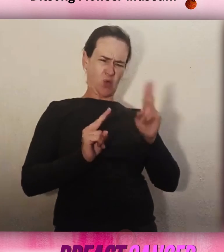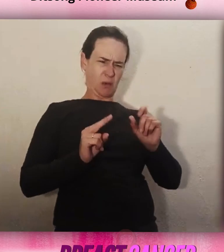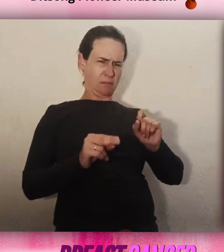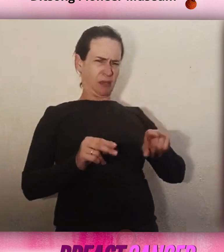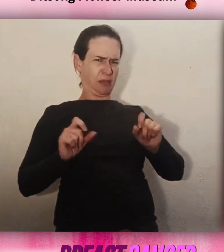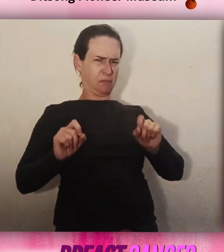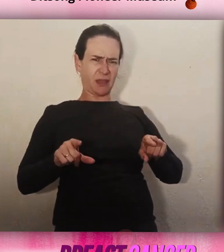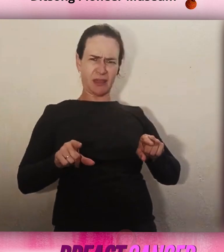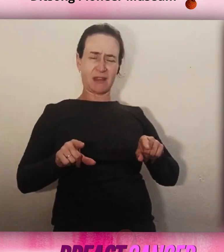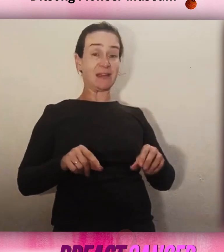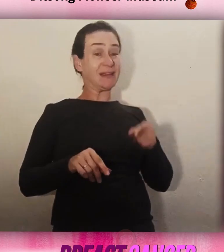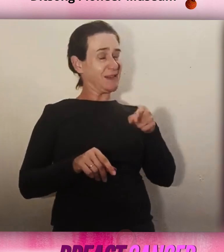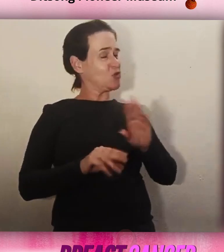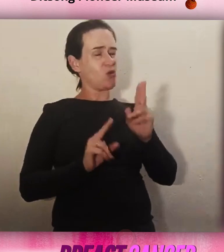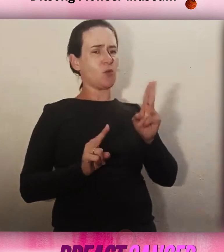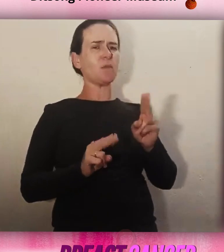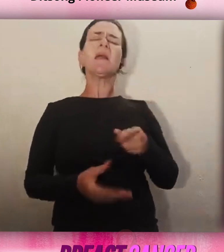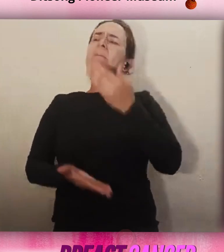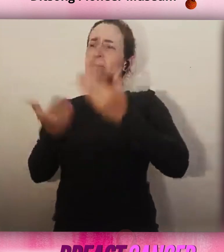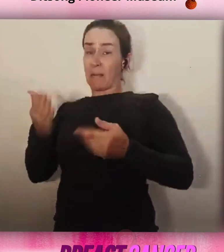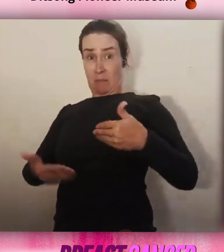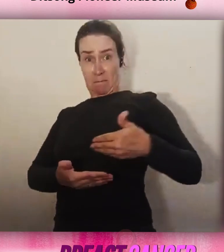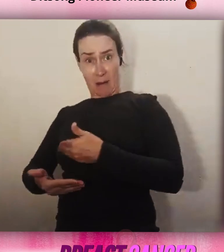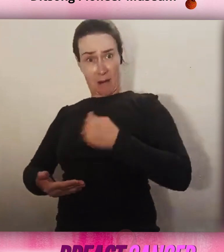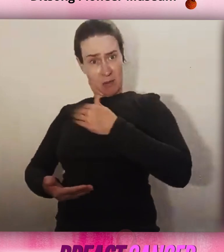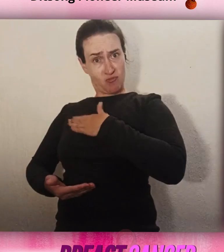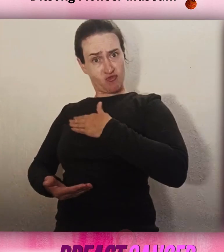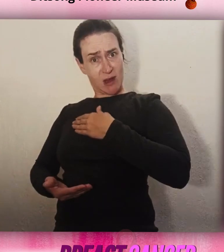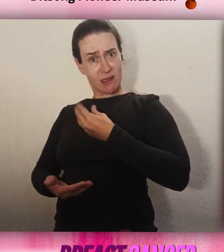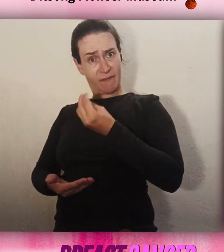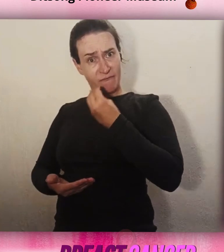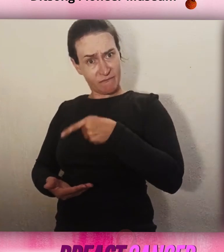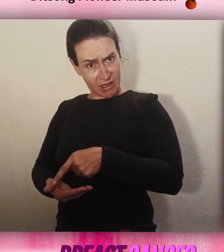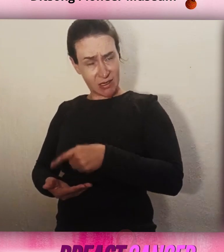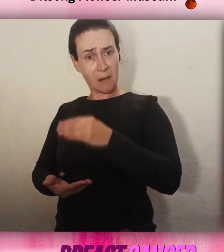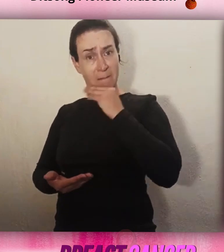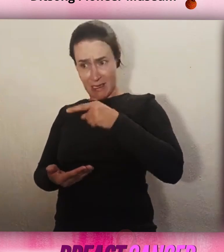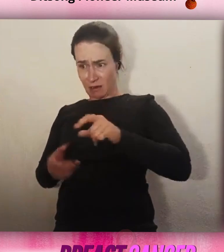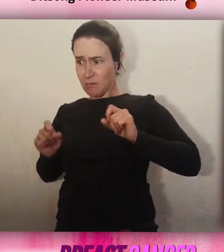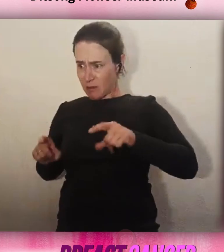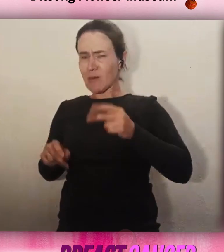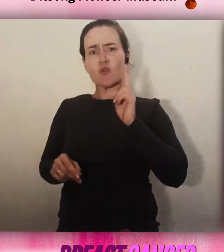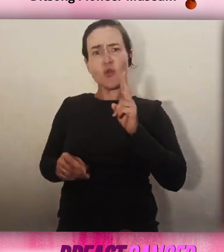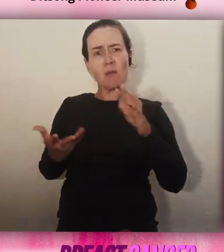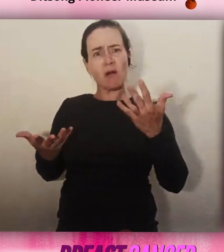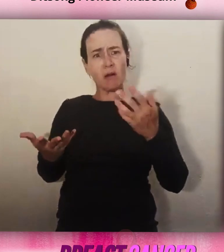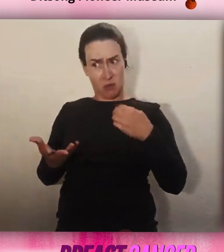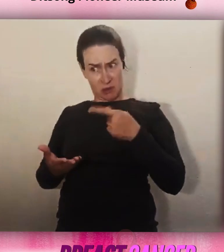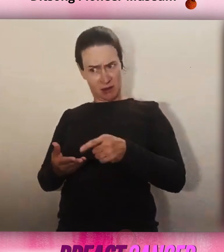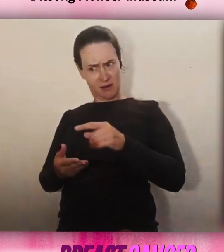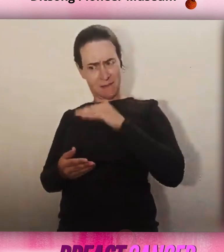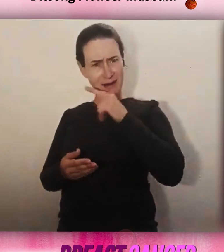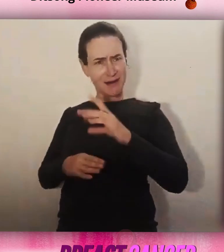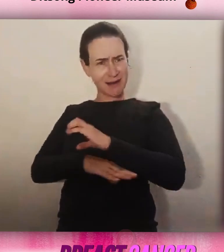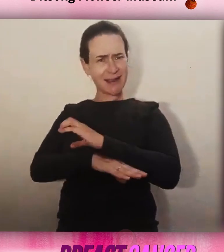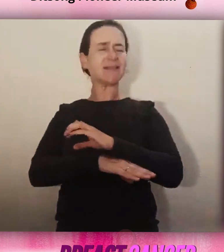Abnormal nipple discharges. Nipple discharges are abnormal. So if you're breastfeeding, then nipple discharge is very normal. So how